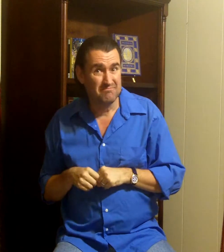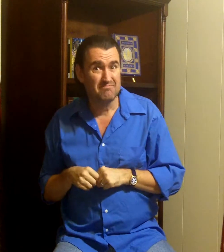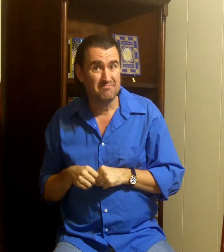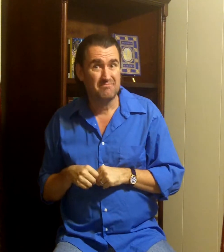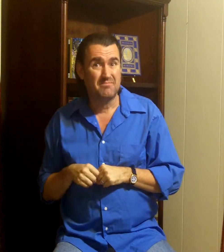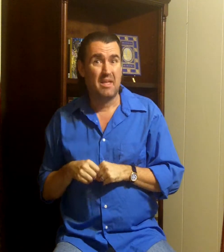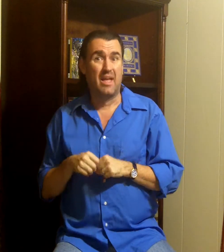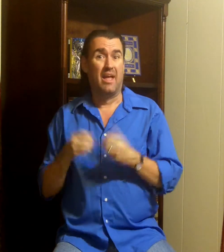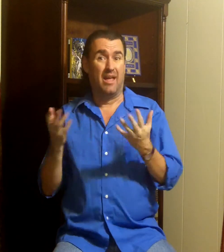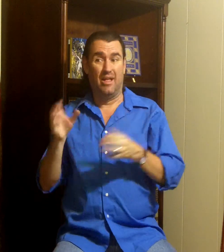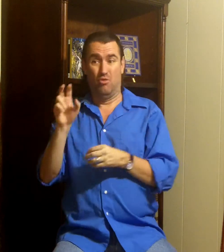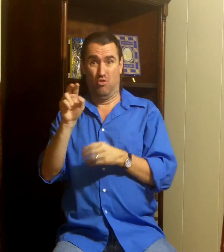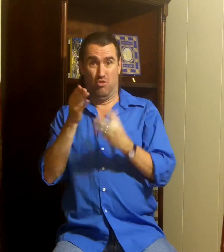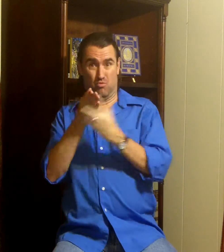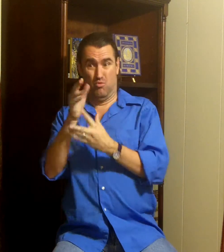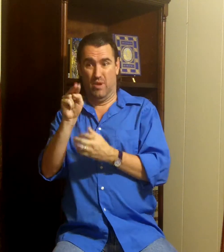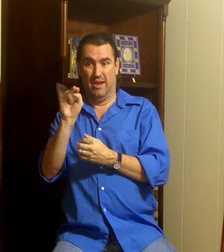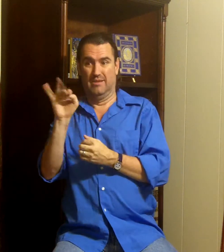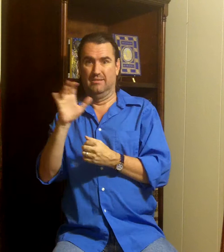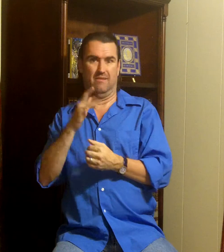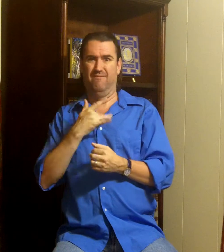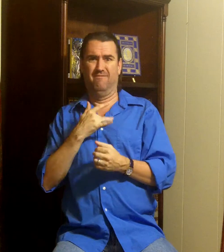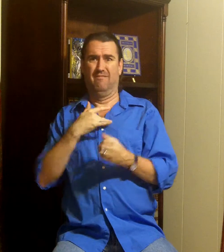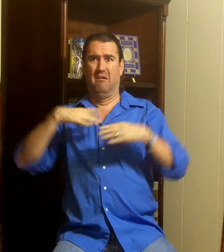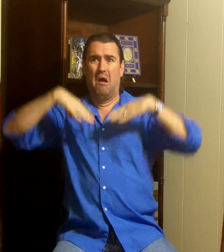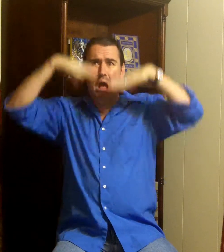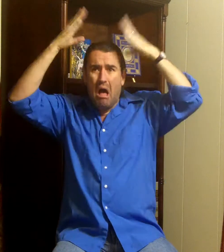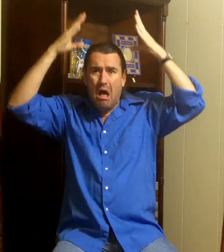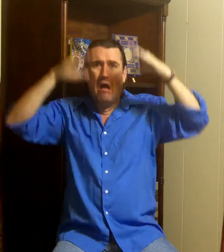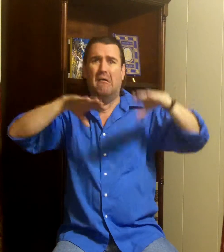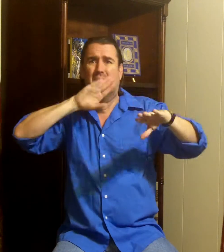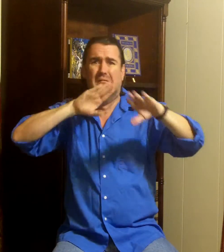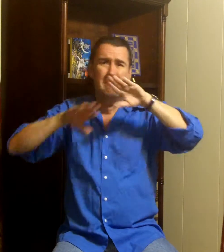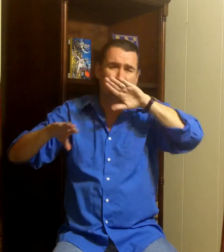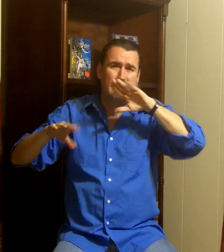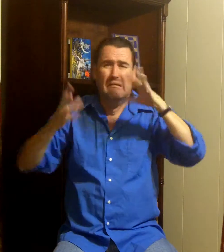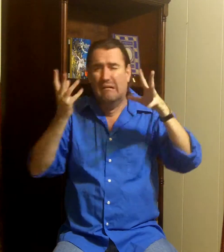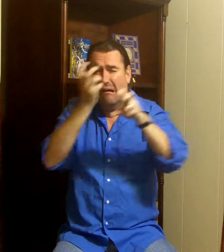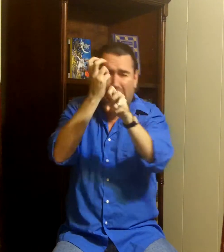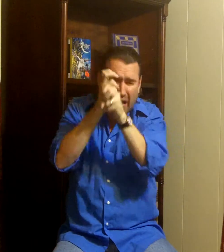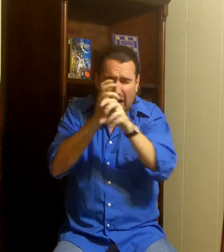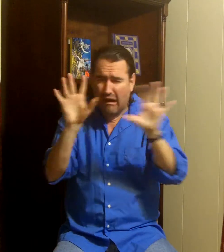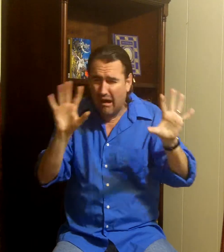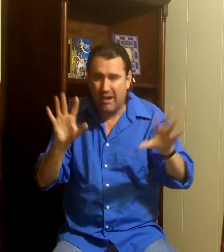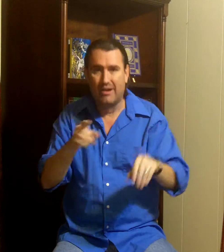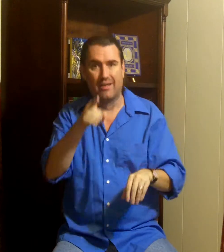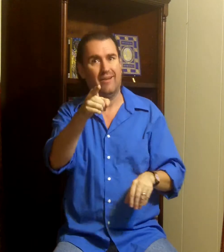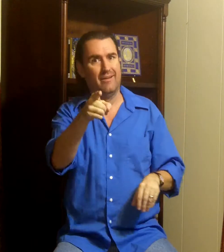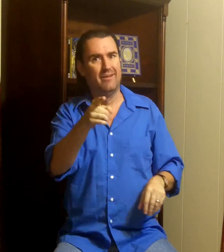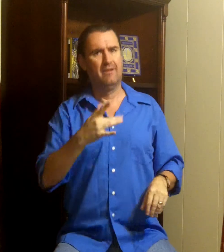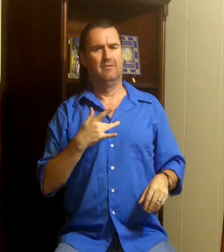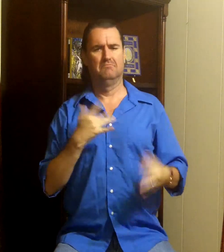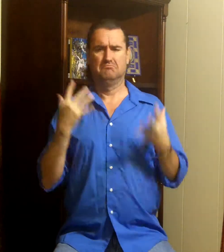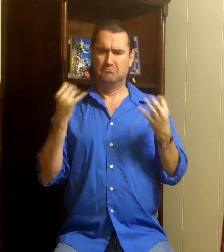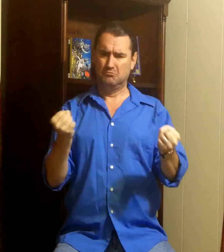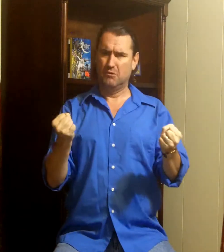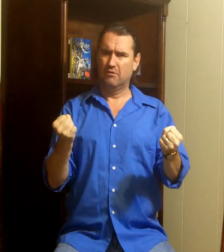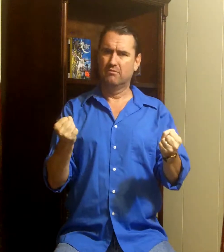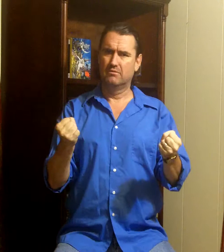through NIC. Don't let it overwhelm you. All you got to do is know that you can do it. Some people, it takes more than one time of taking the